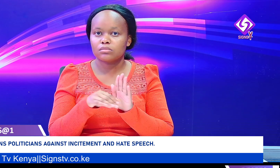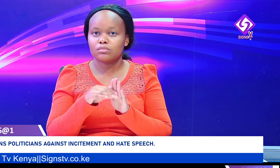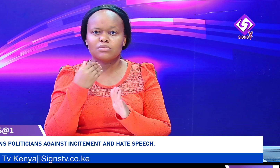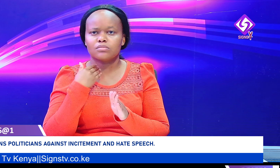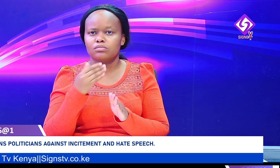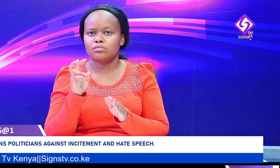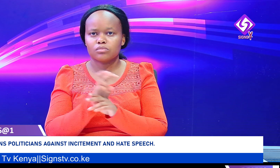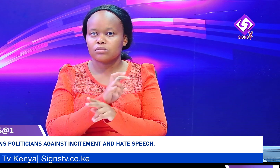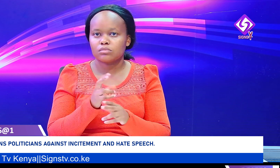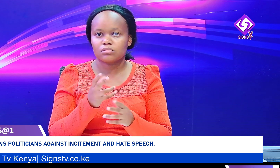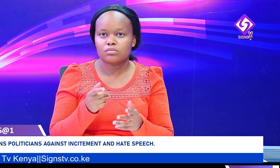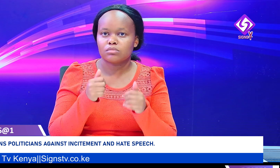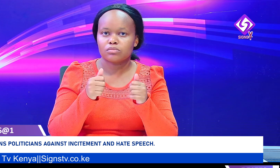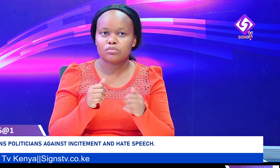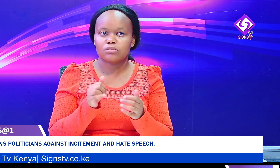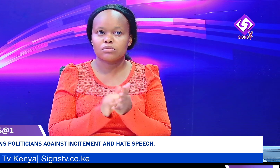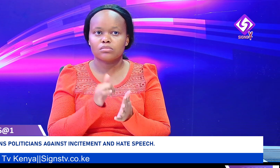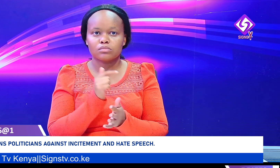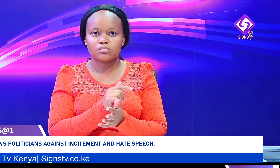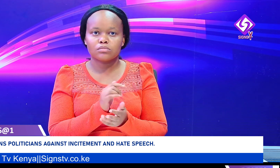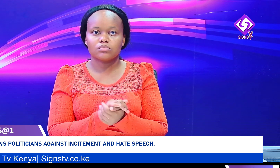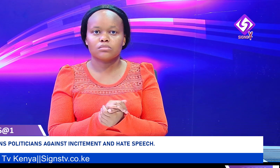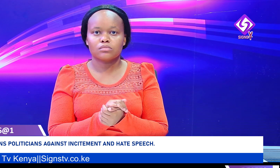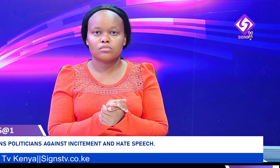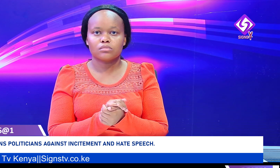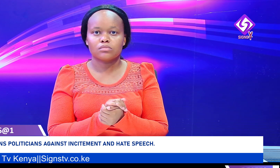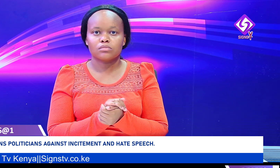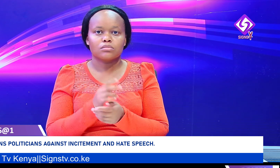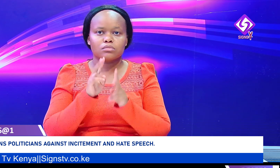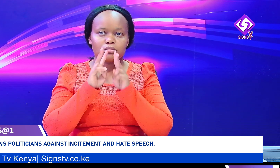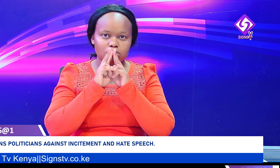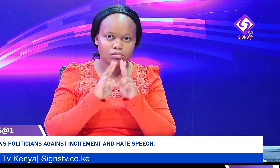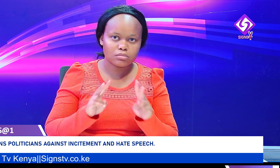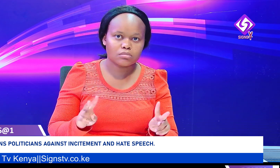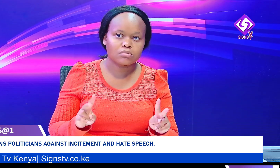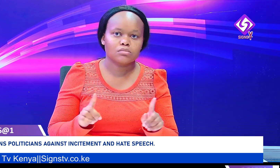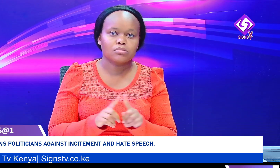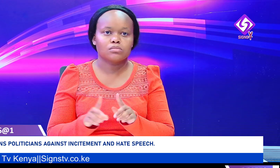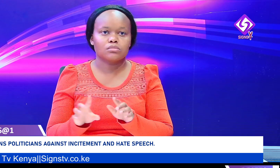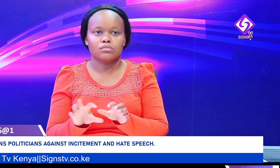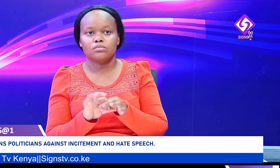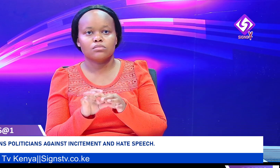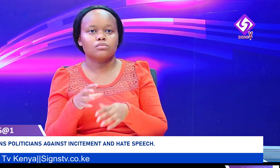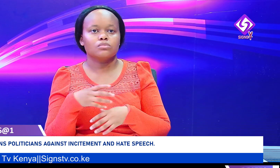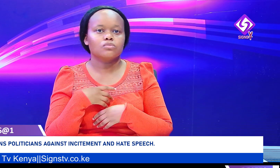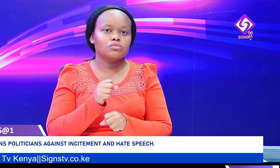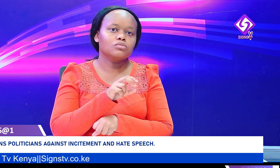Professor Wanyande said NCIC will ensure firm legal action is taken against individuals